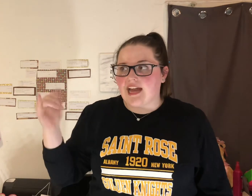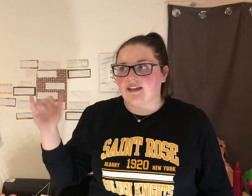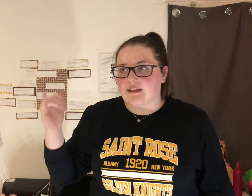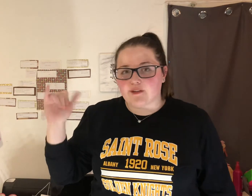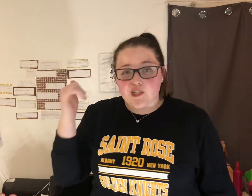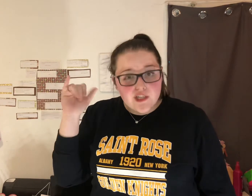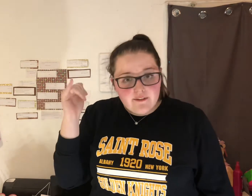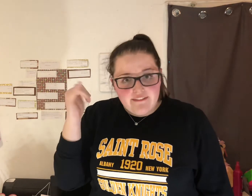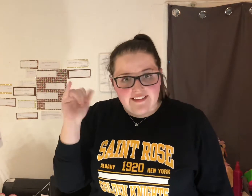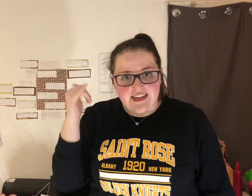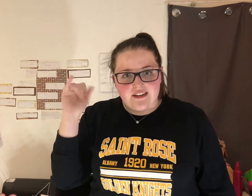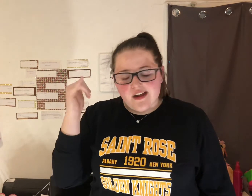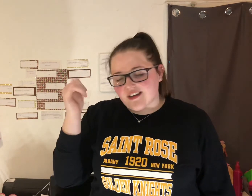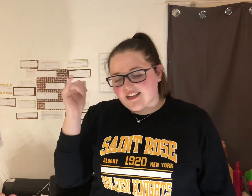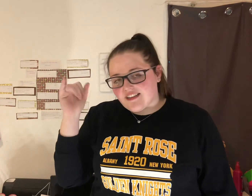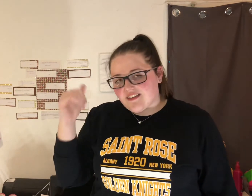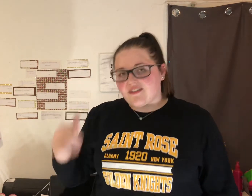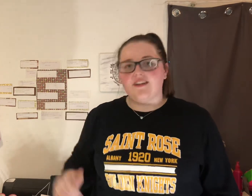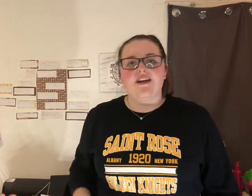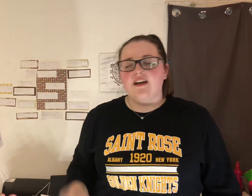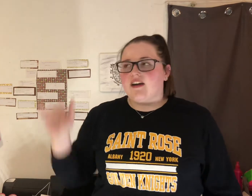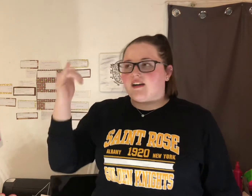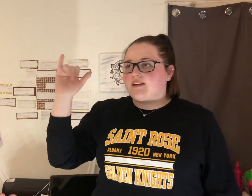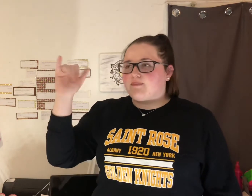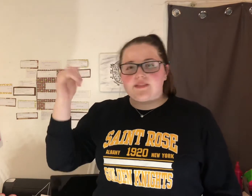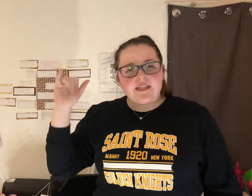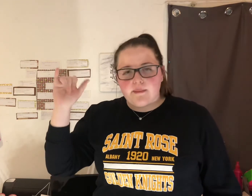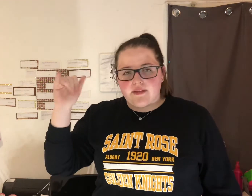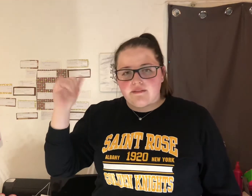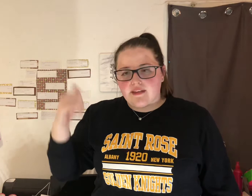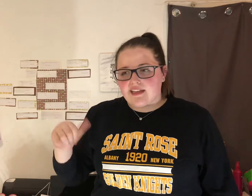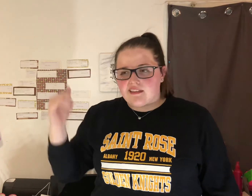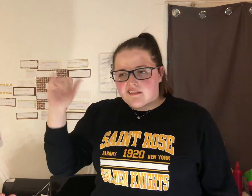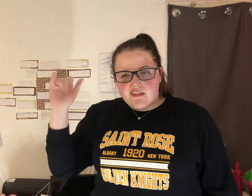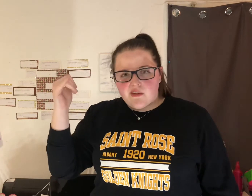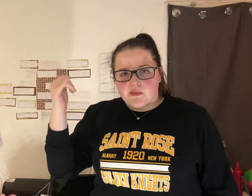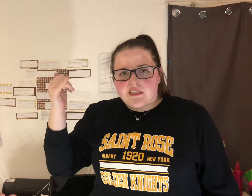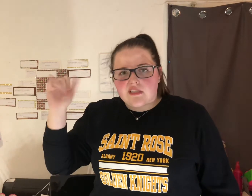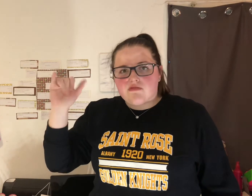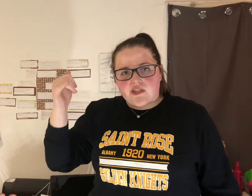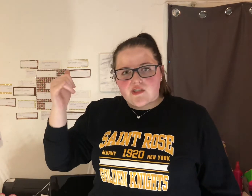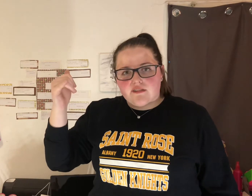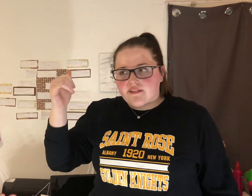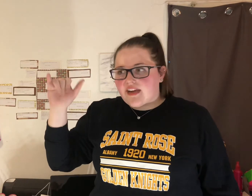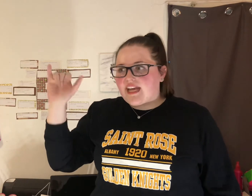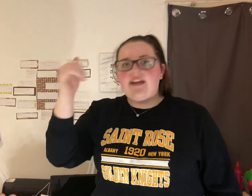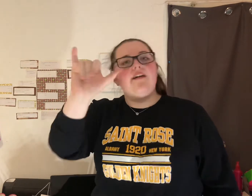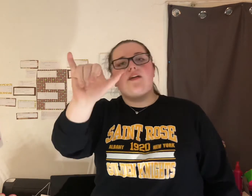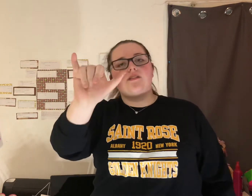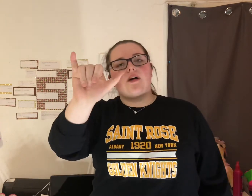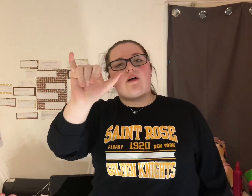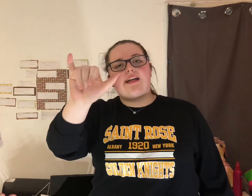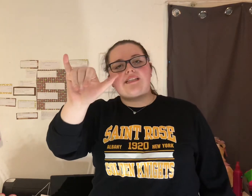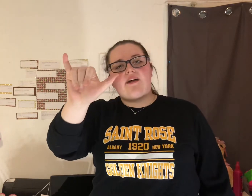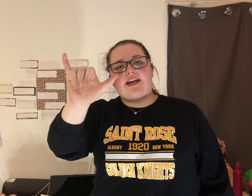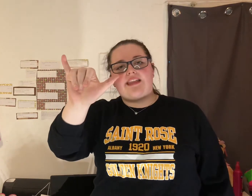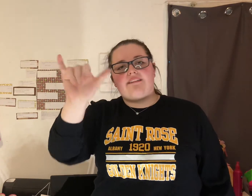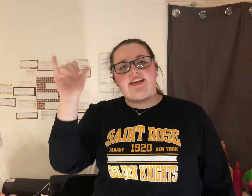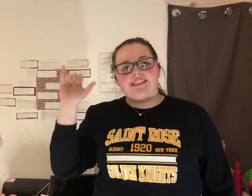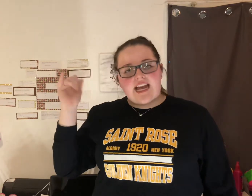if you're surfing, like gnarly dude, or some of, like, you normally see this when you're surfing, right? So that's how I think of it. It's kind of like